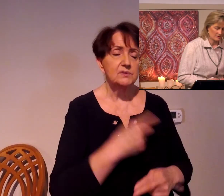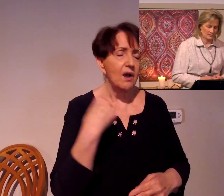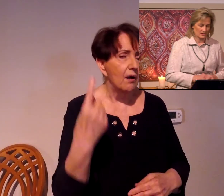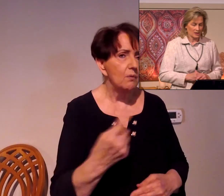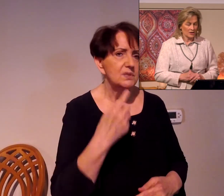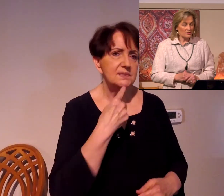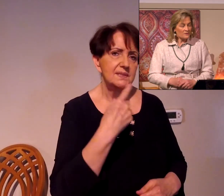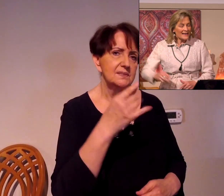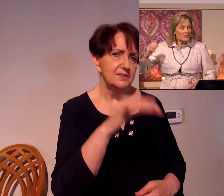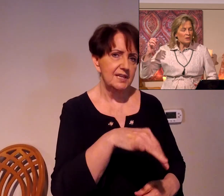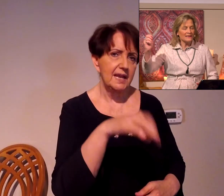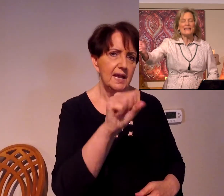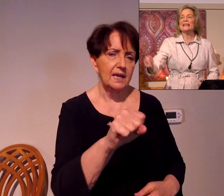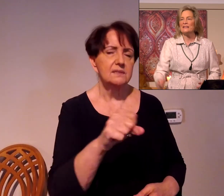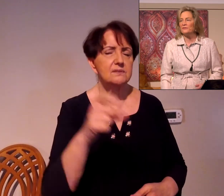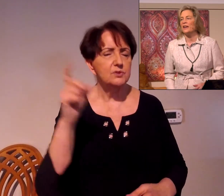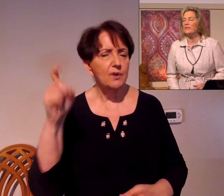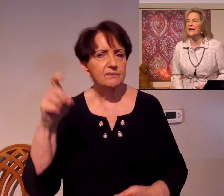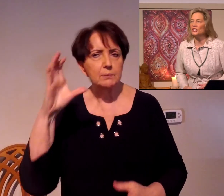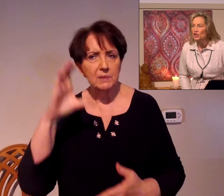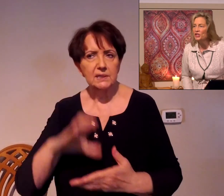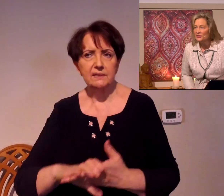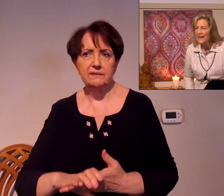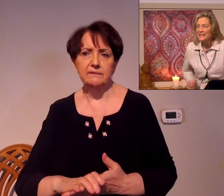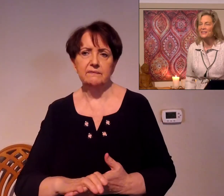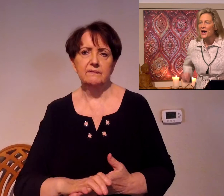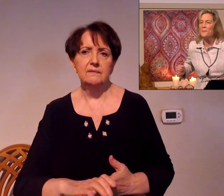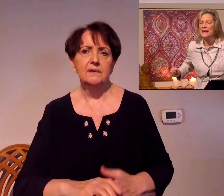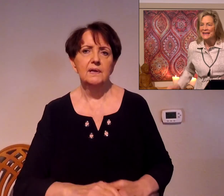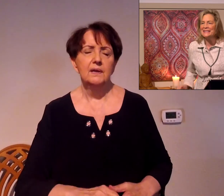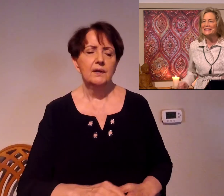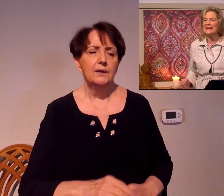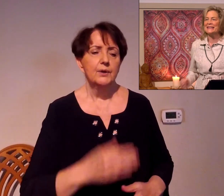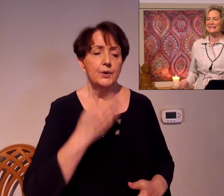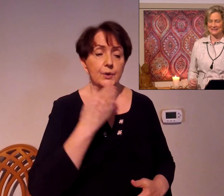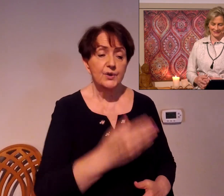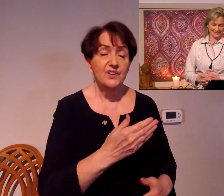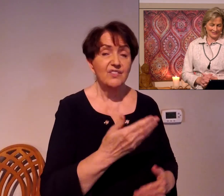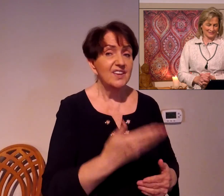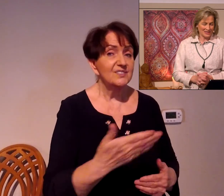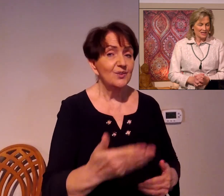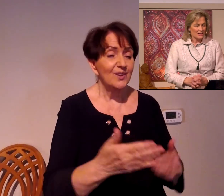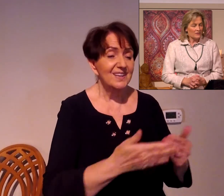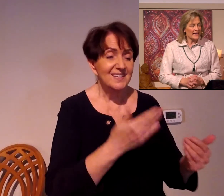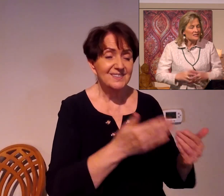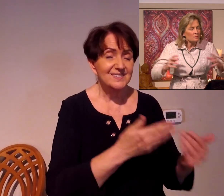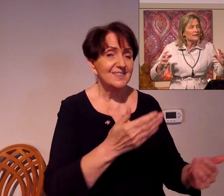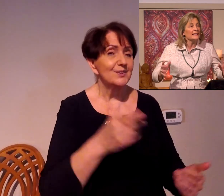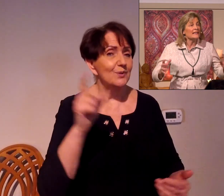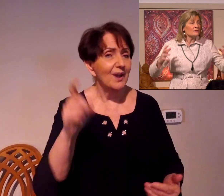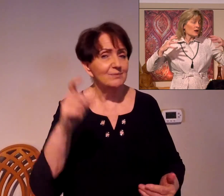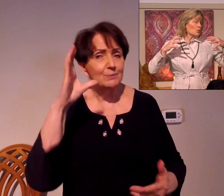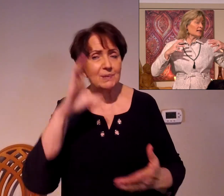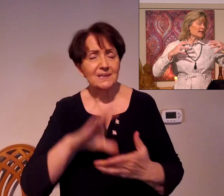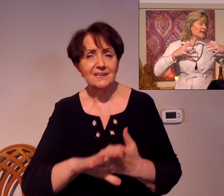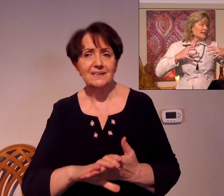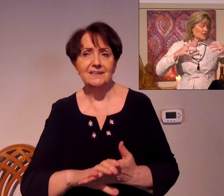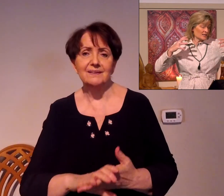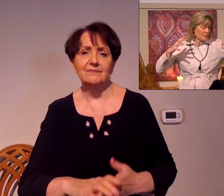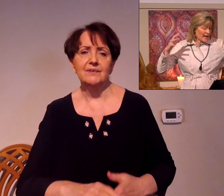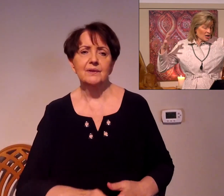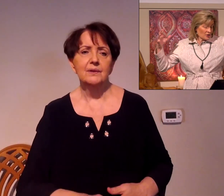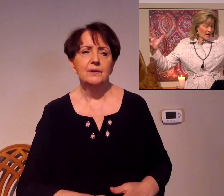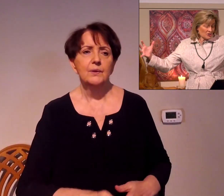yes. You've got to believe that good things come easy. You've got to believe that we can